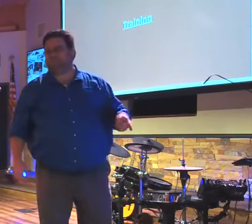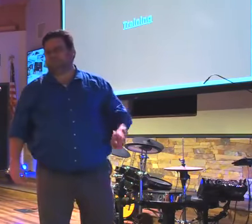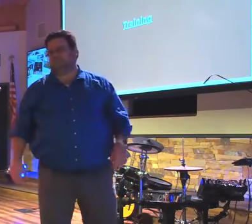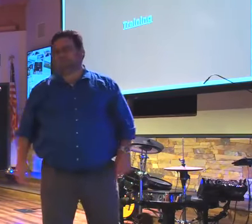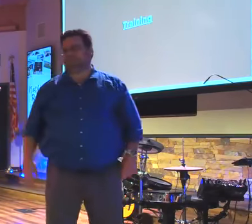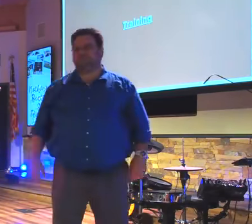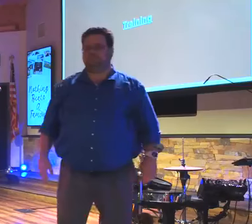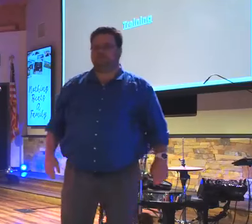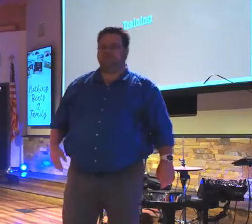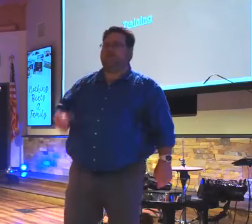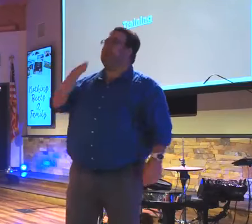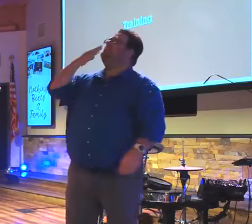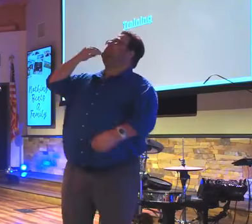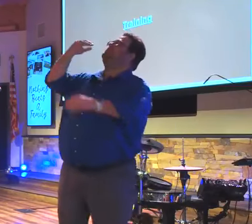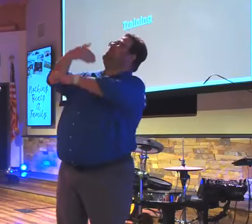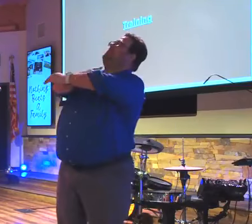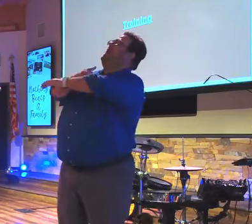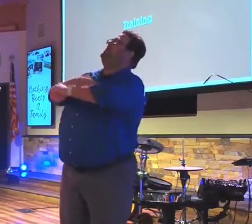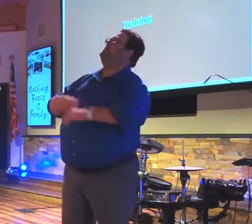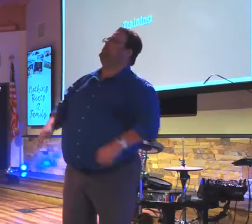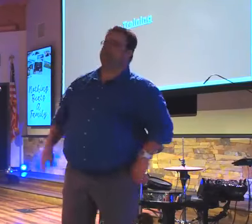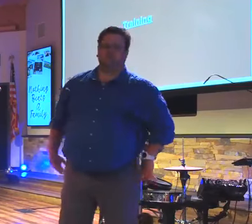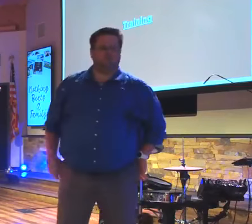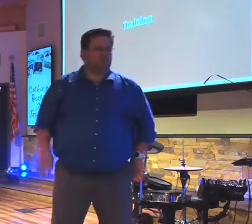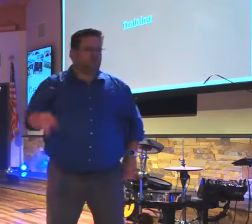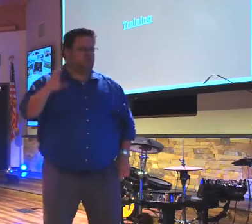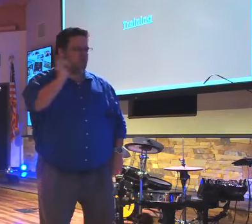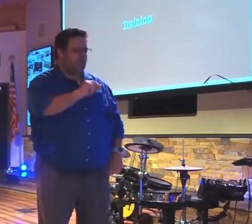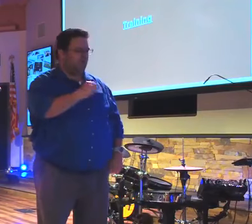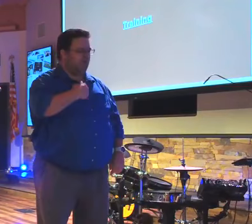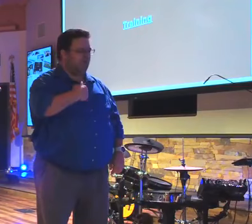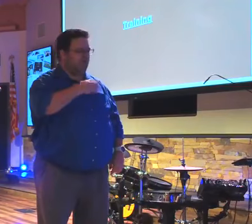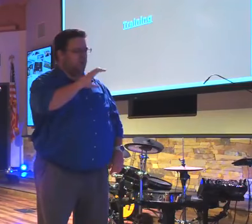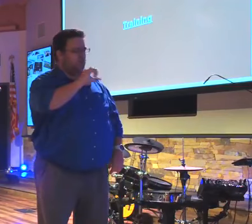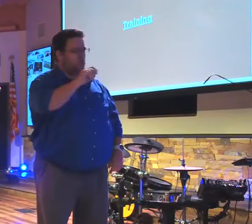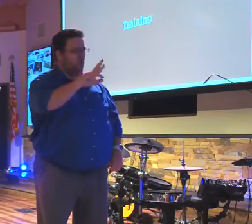Every time I call him sweet baby, he goes, I, Connor.